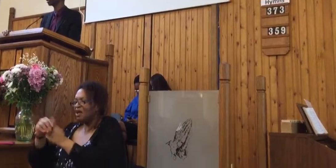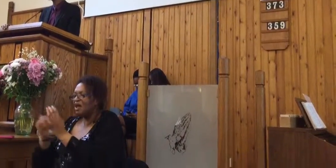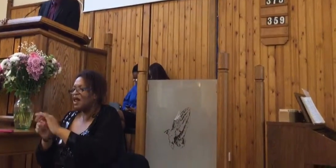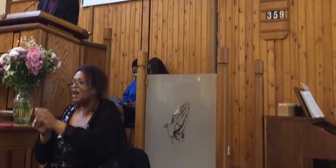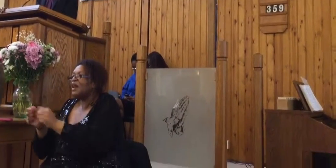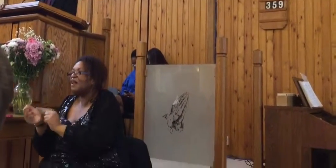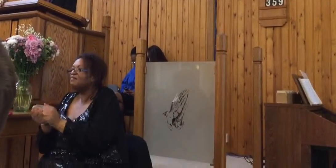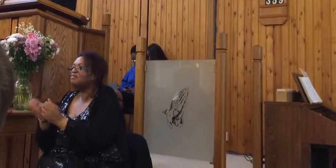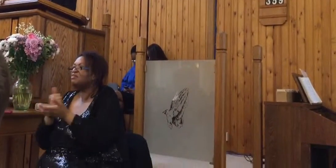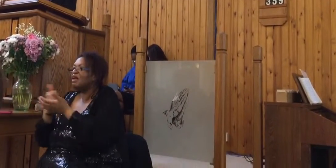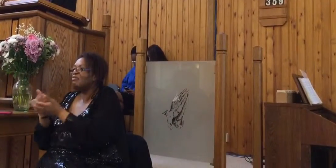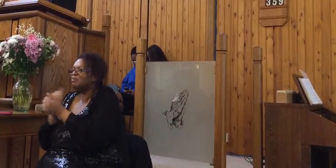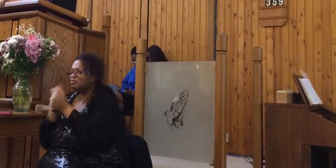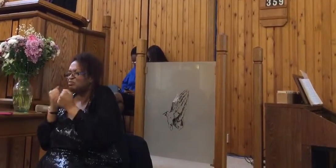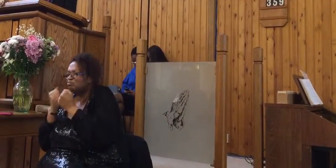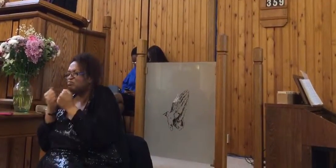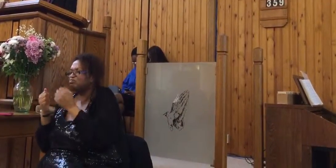Primark.